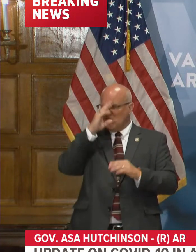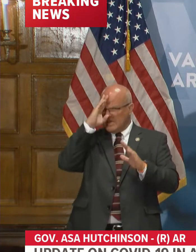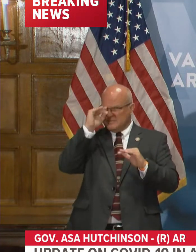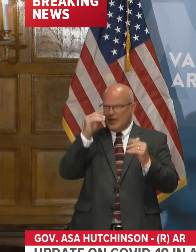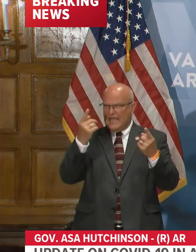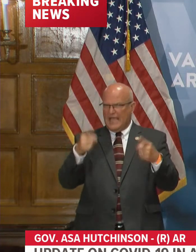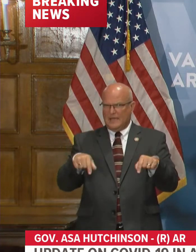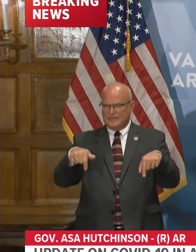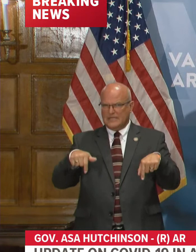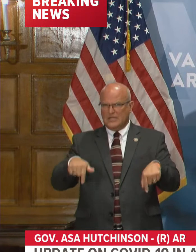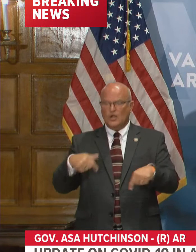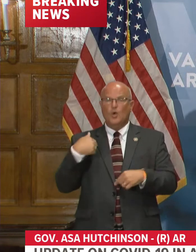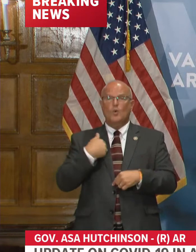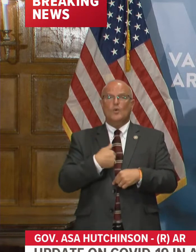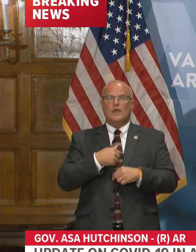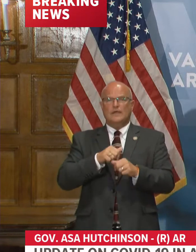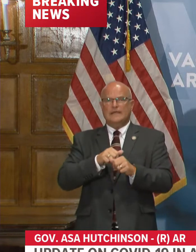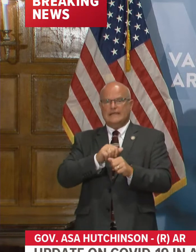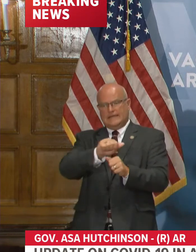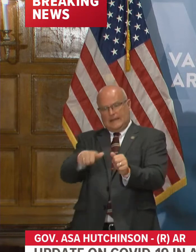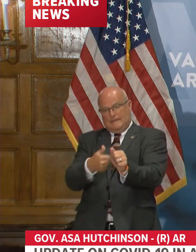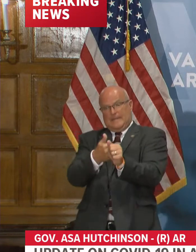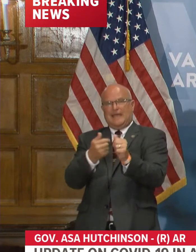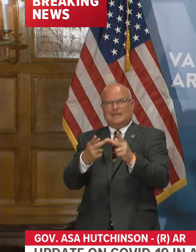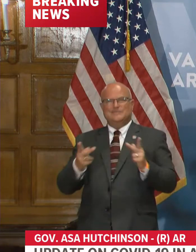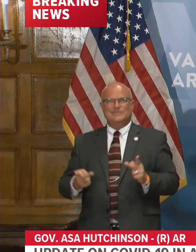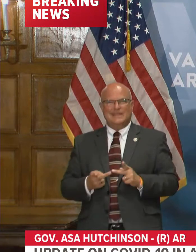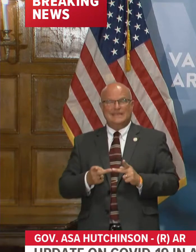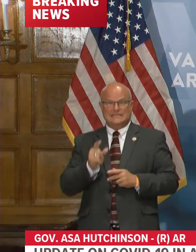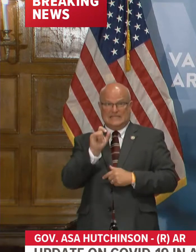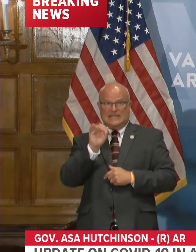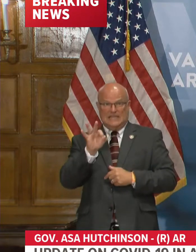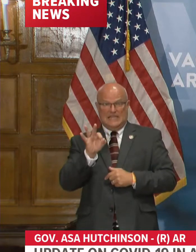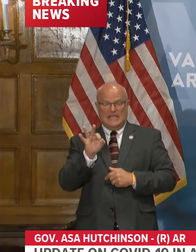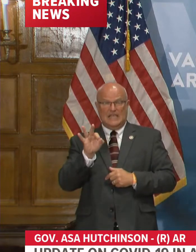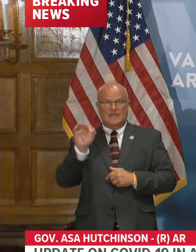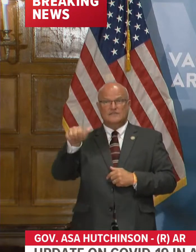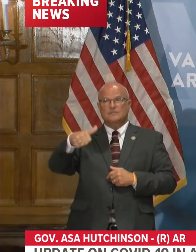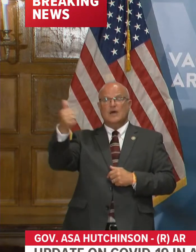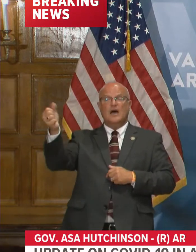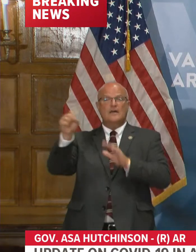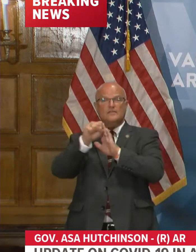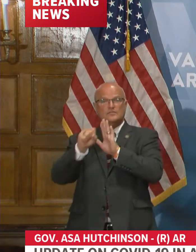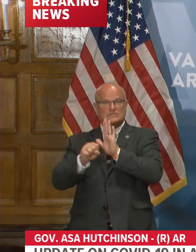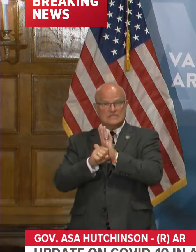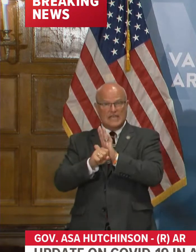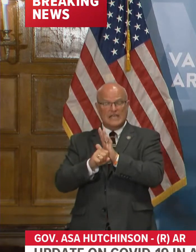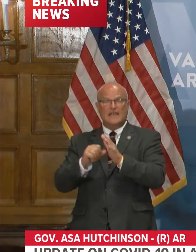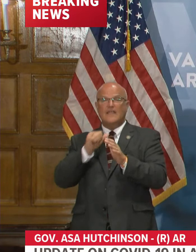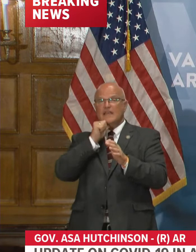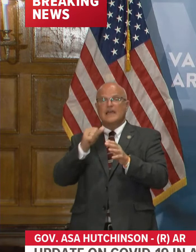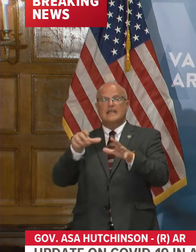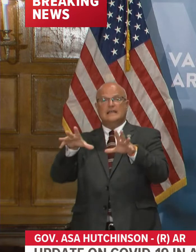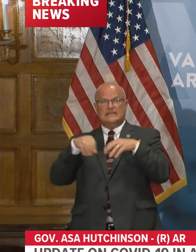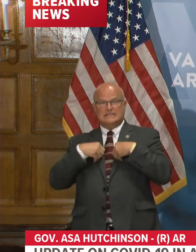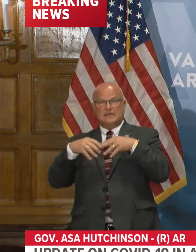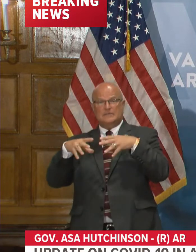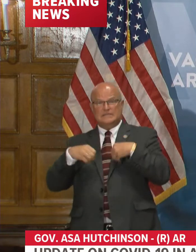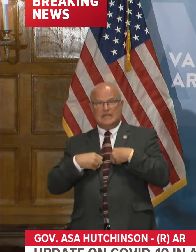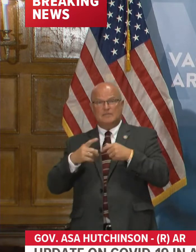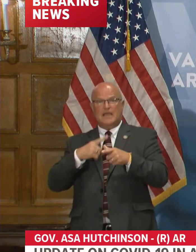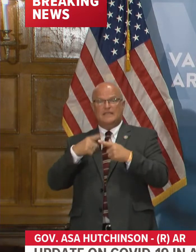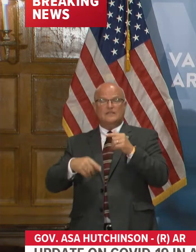happening. We are in a backup position that if other states are not able to handle it,